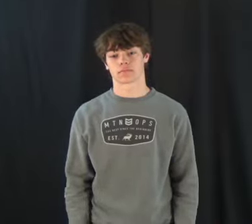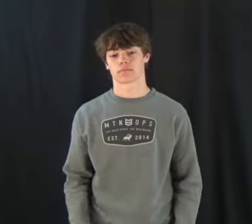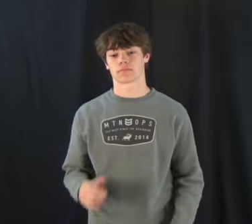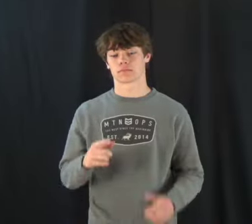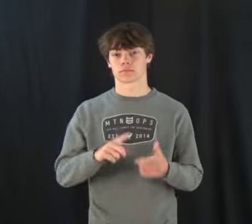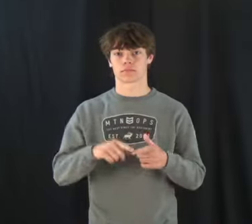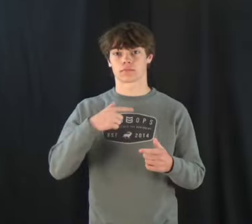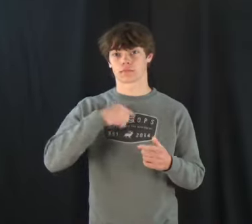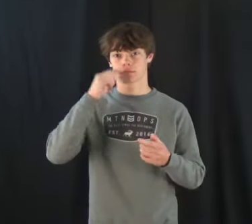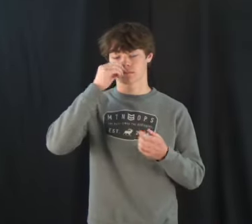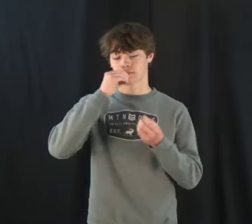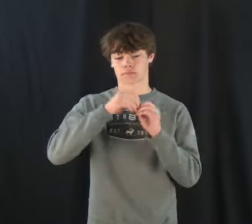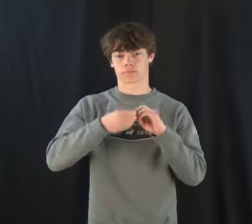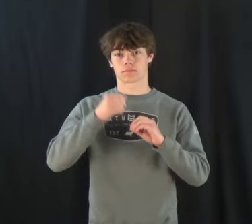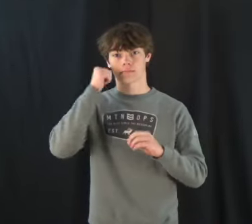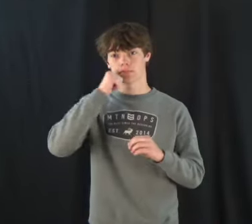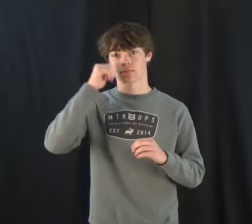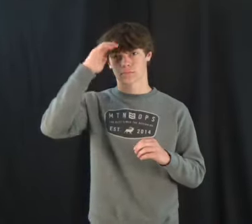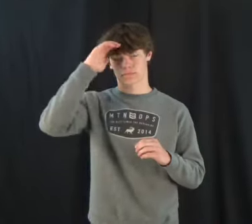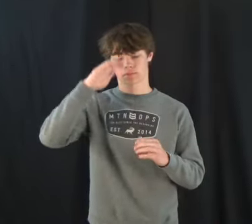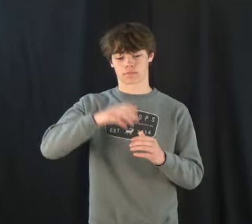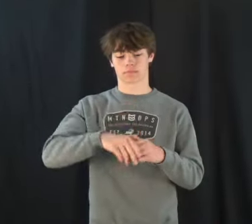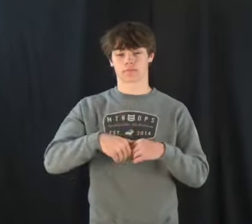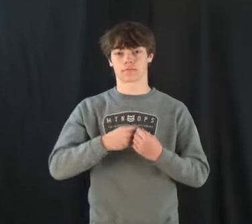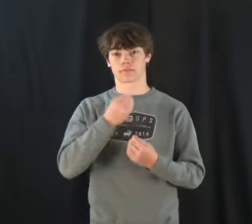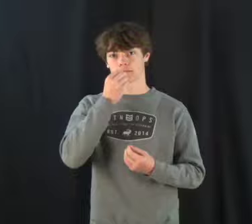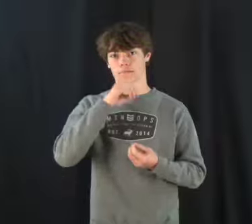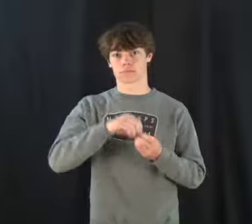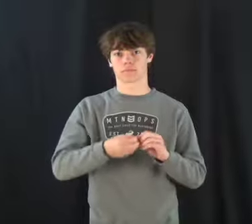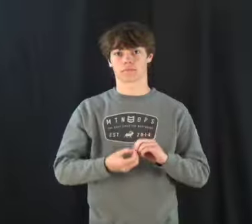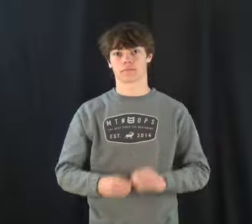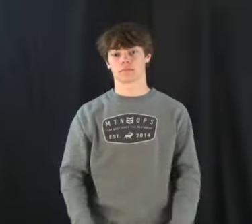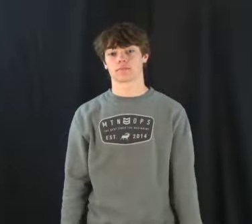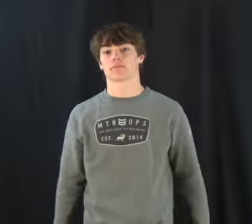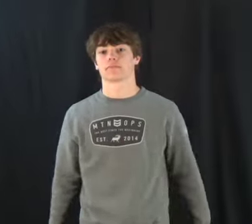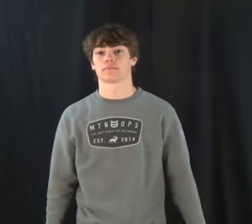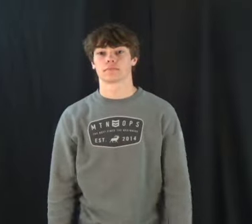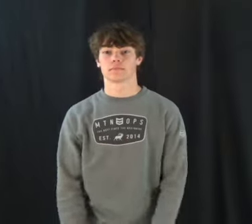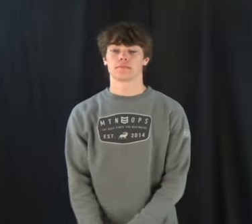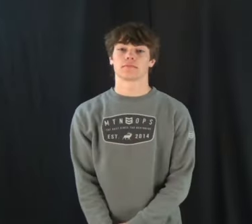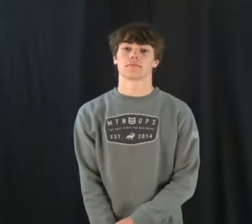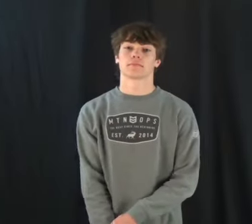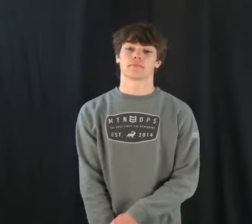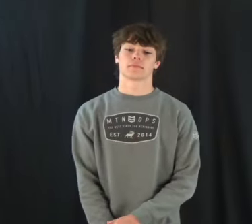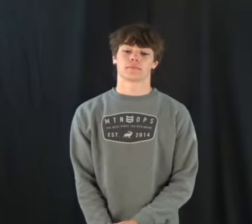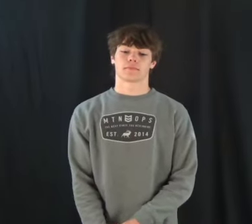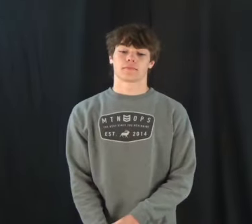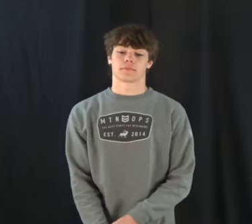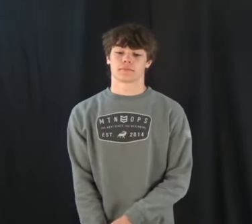When I kissed you, girl I knew how sweet a kiss could be I know how sweet a kiss could be